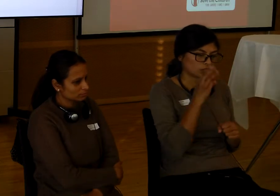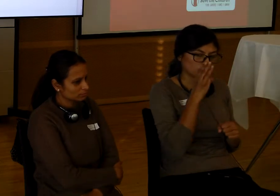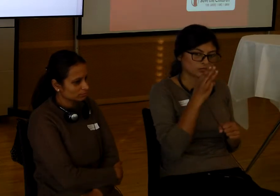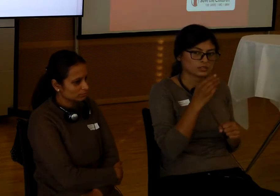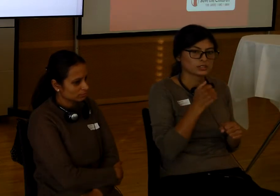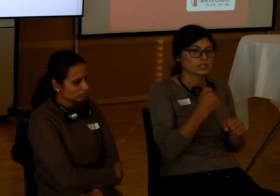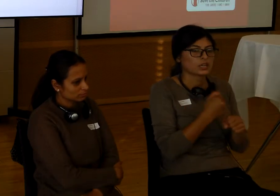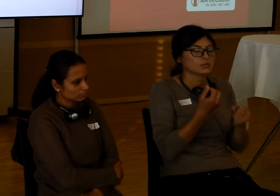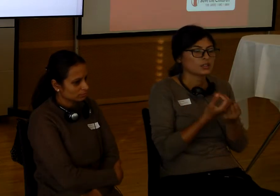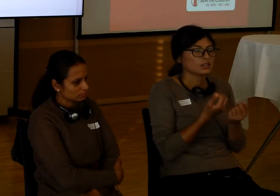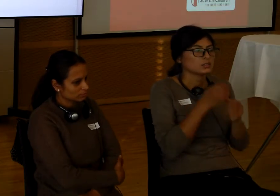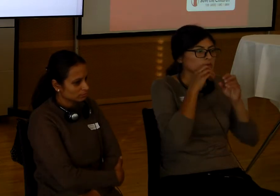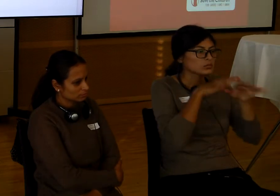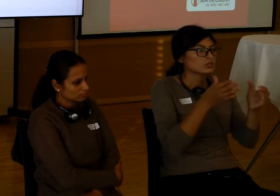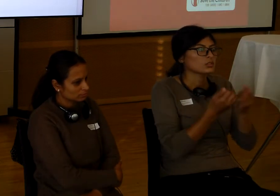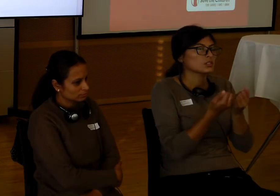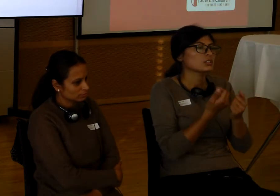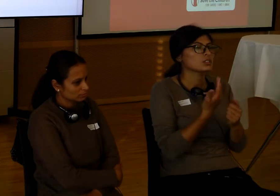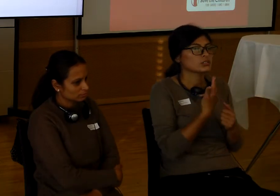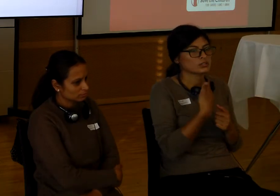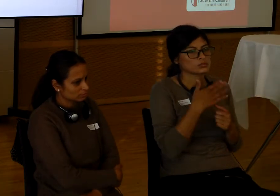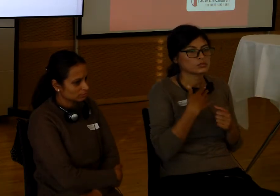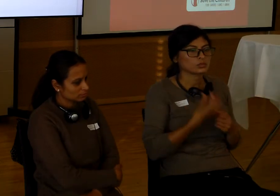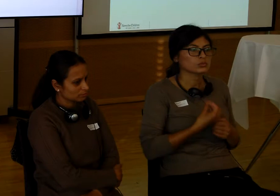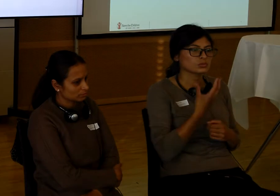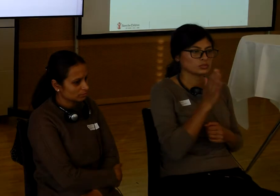of inclusive education.